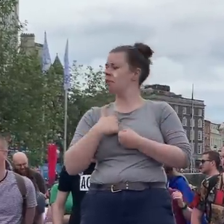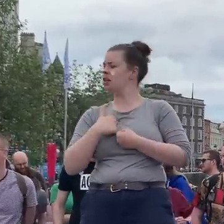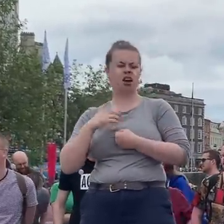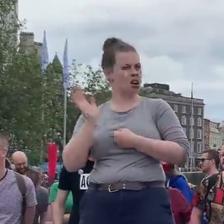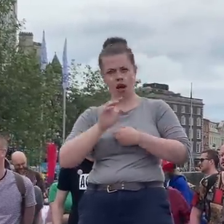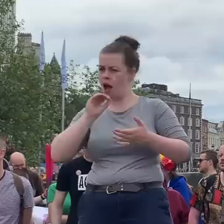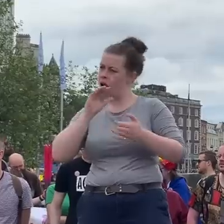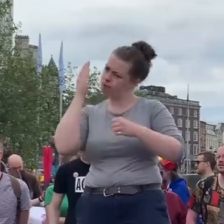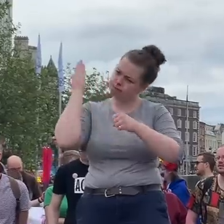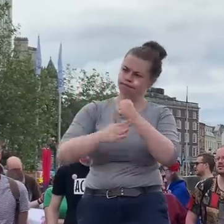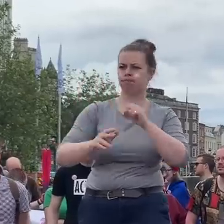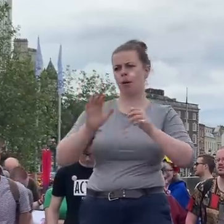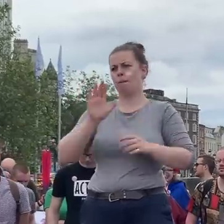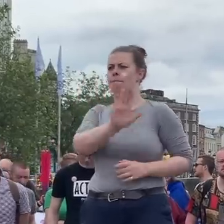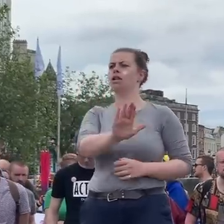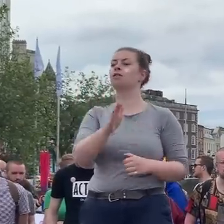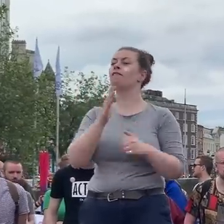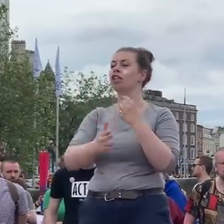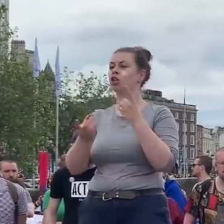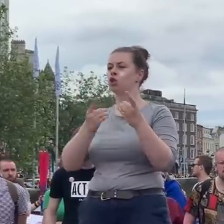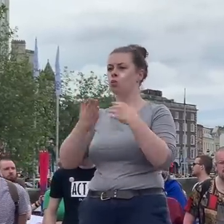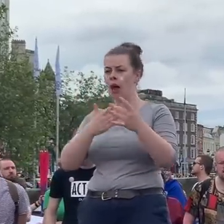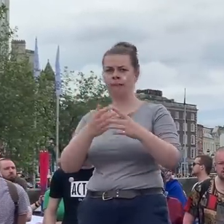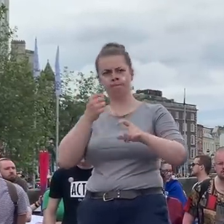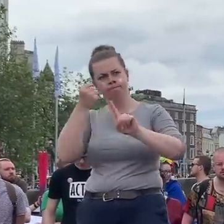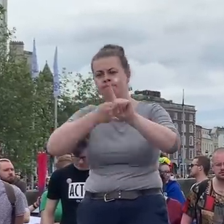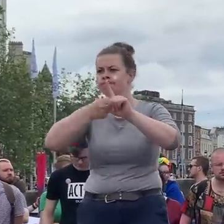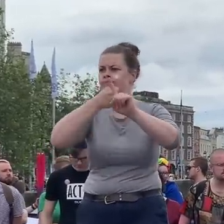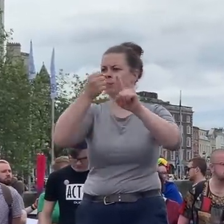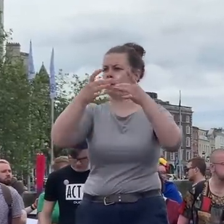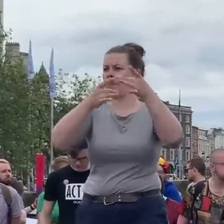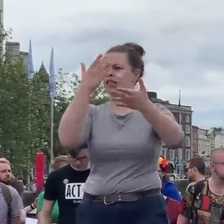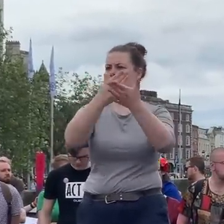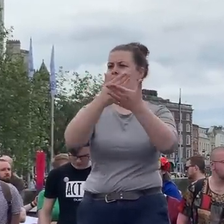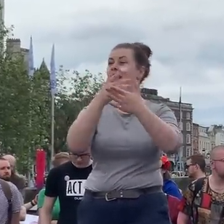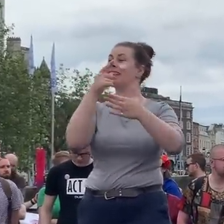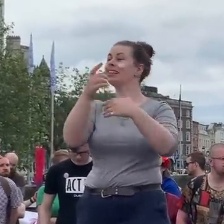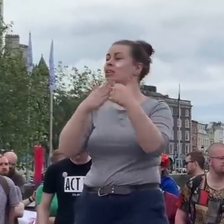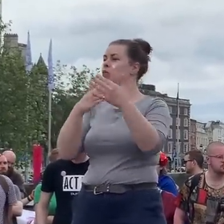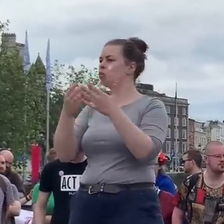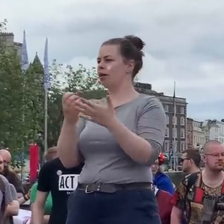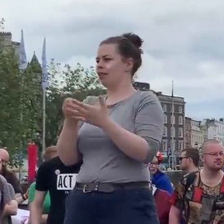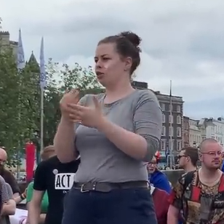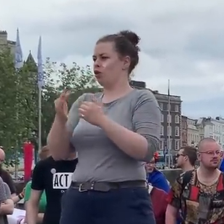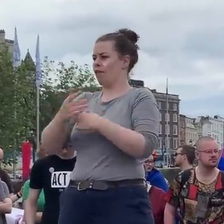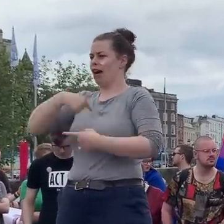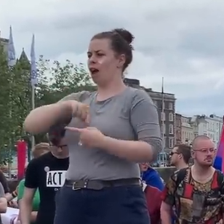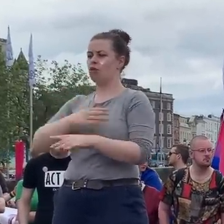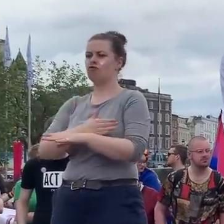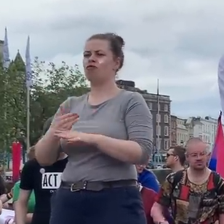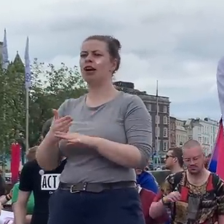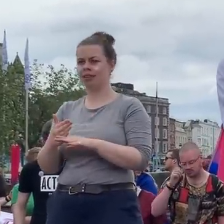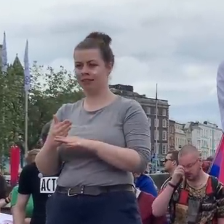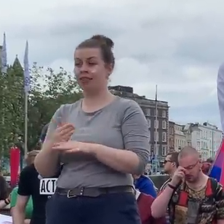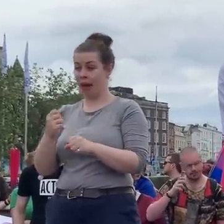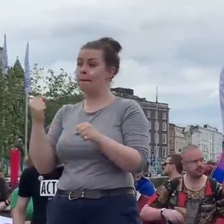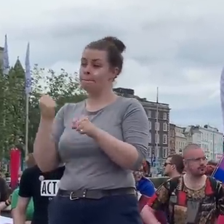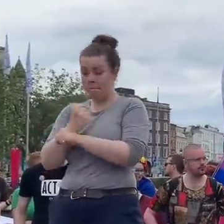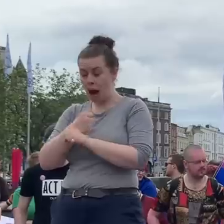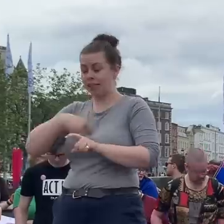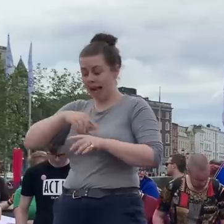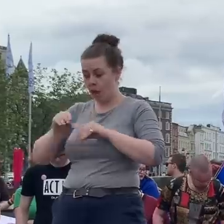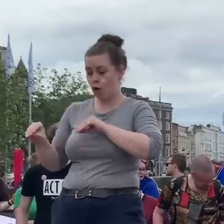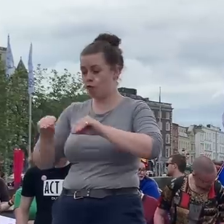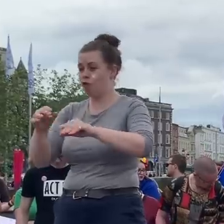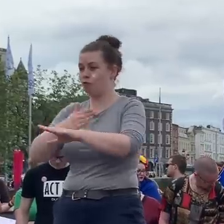end. And so they took direct action to end it. This would be known as the Stonewall Riots, which marked the beginning of the movement for LGBT, for